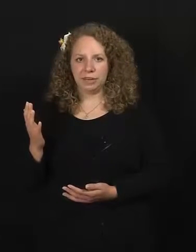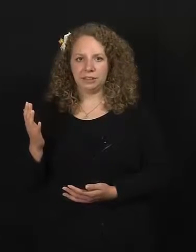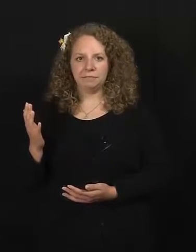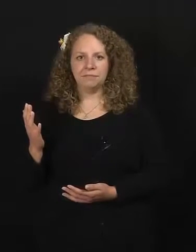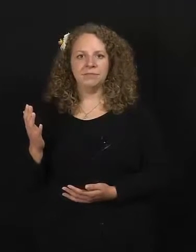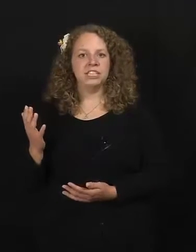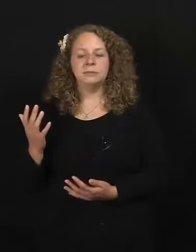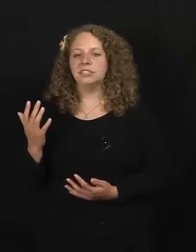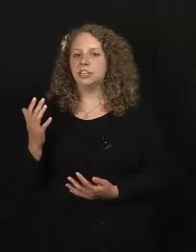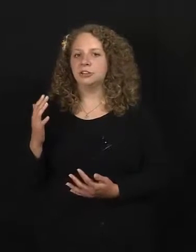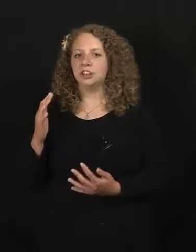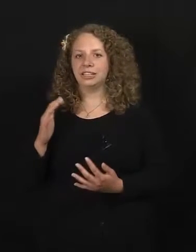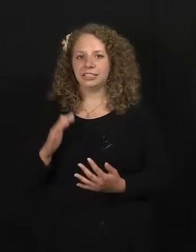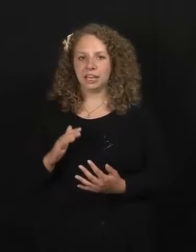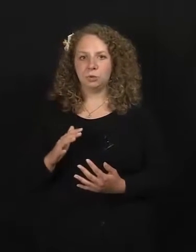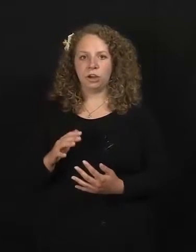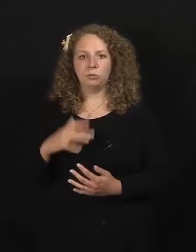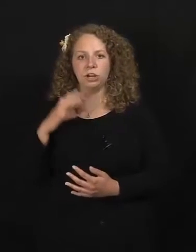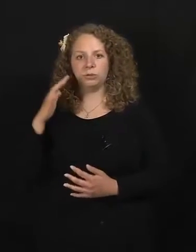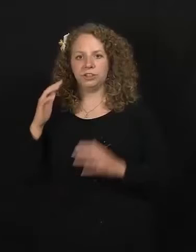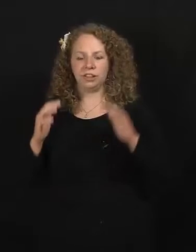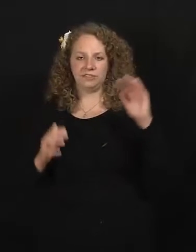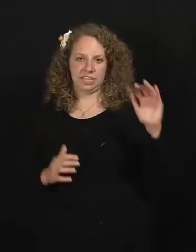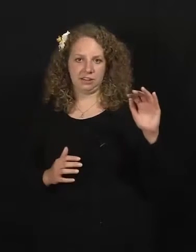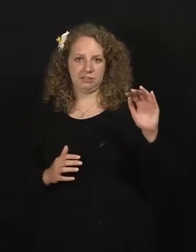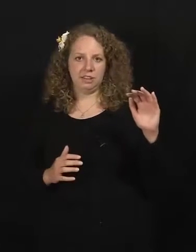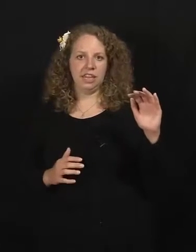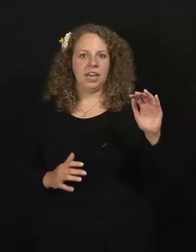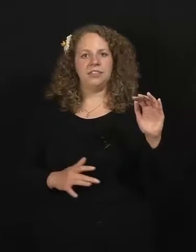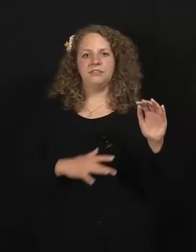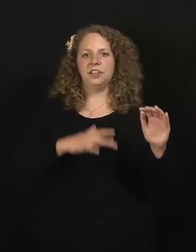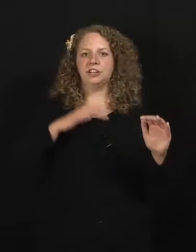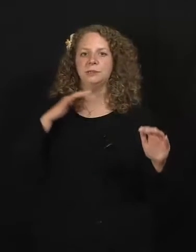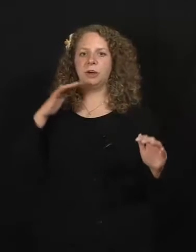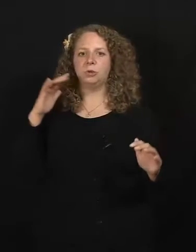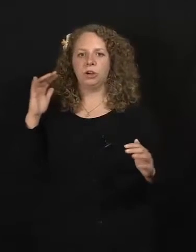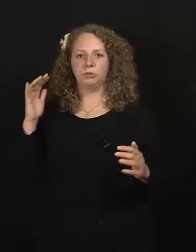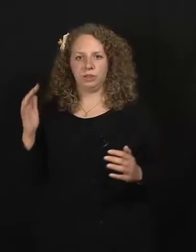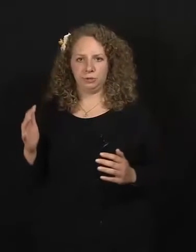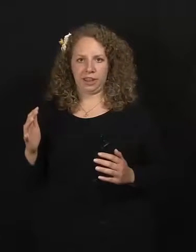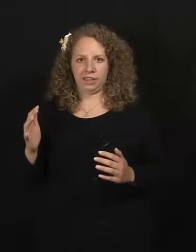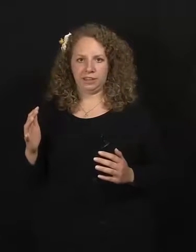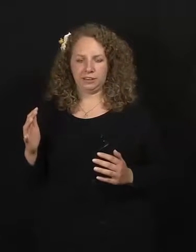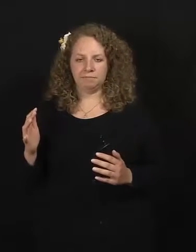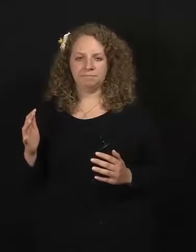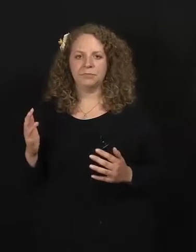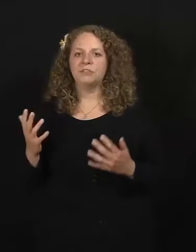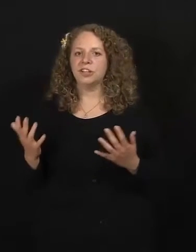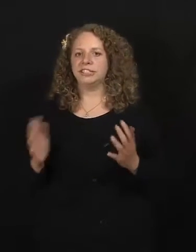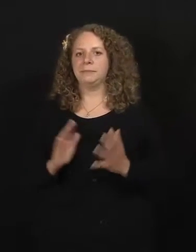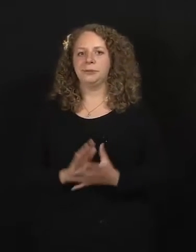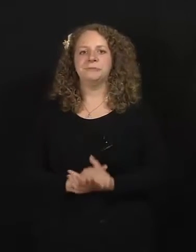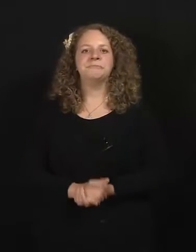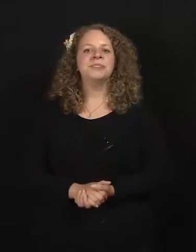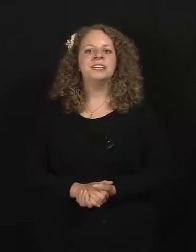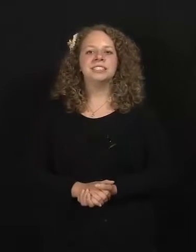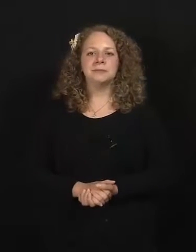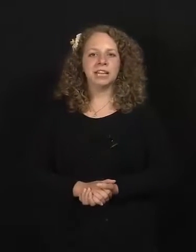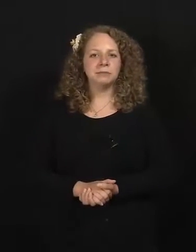dominant. This means that you cannot sign one word with your left hand and then fingerspell a word with your right hand. For example, sometimes